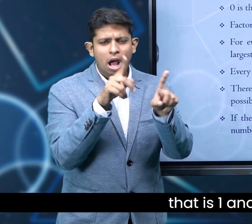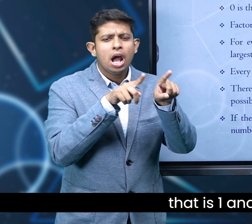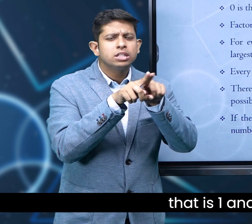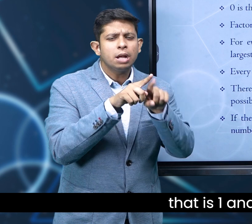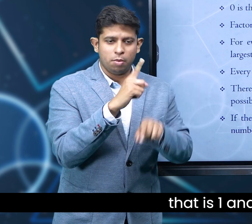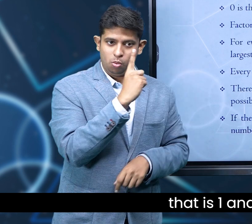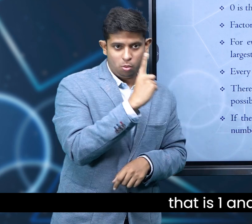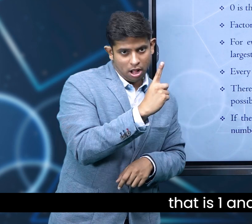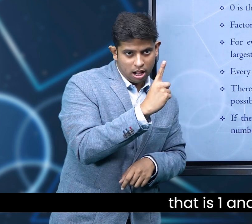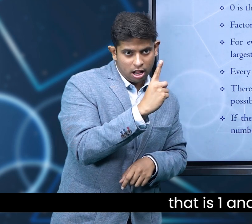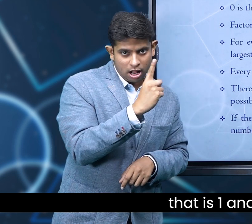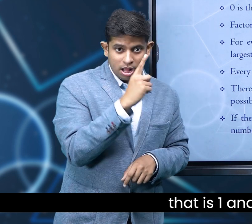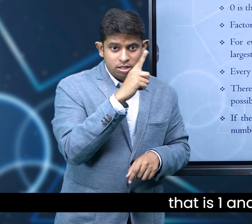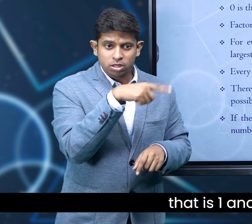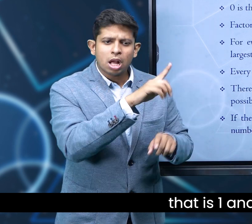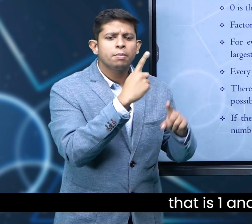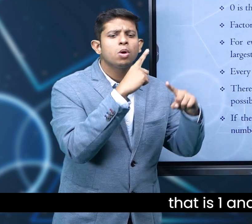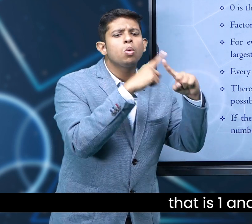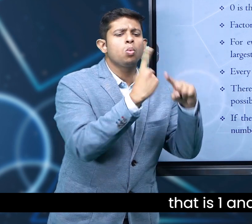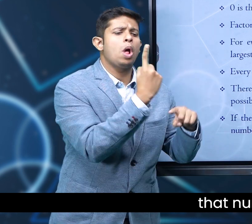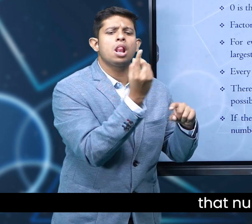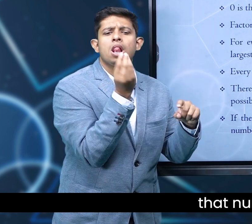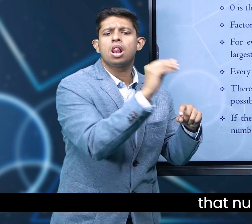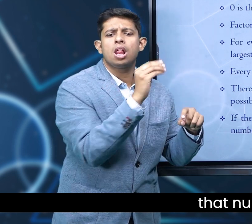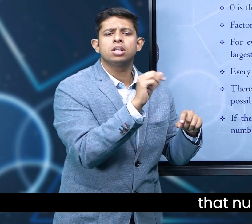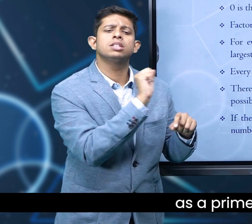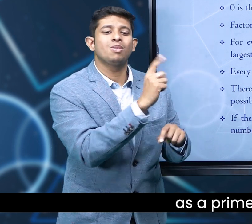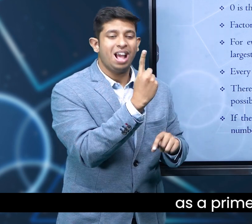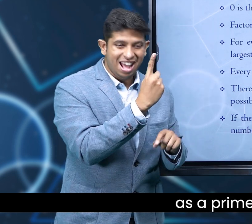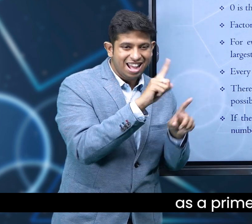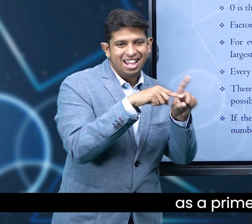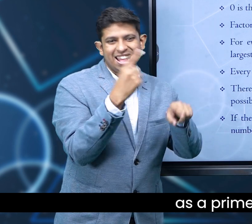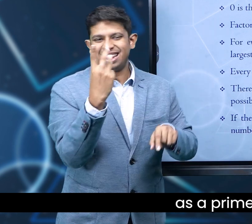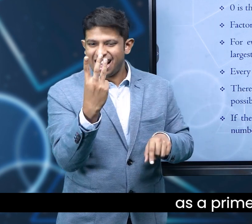1 and the number itself, that number is known as a prime number in math.